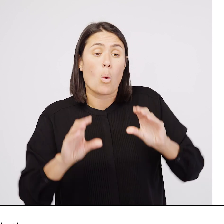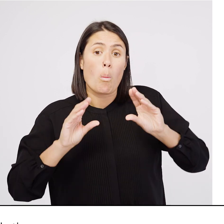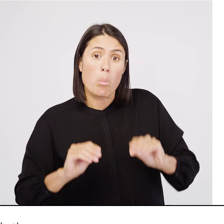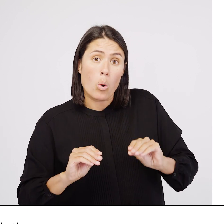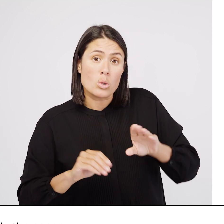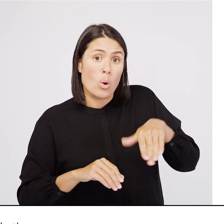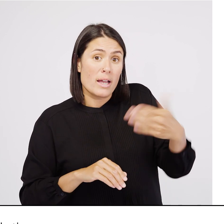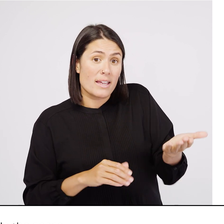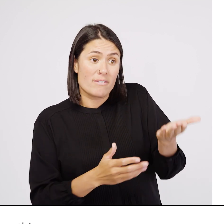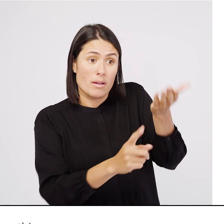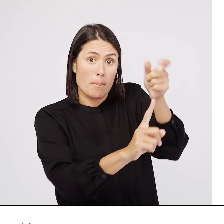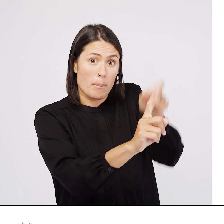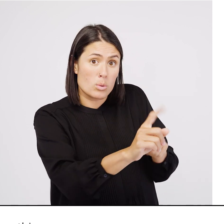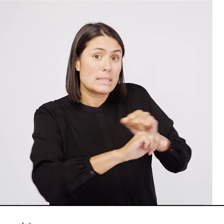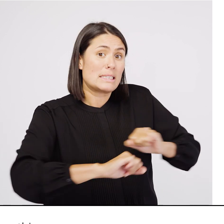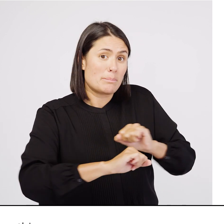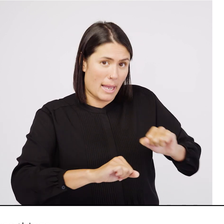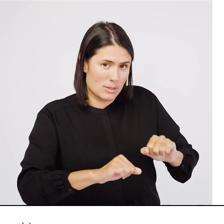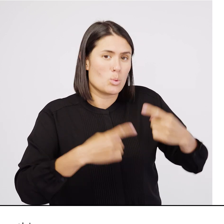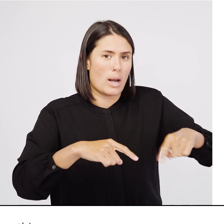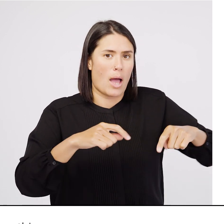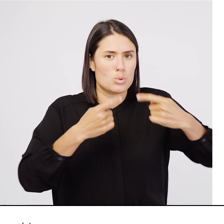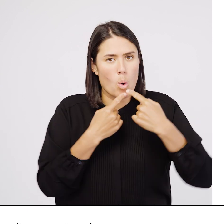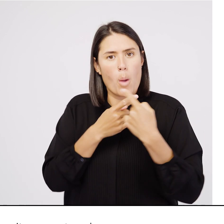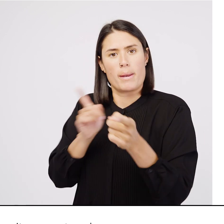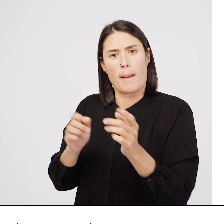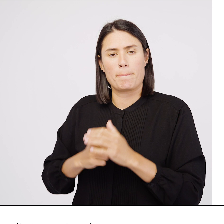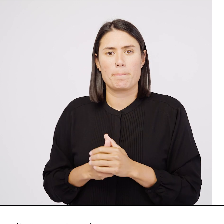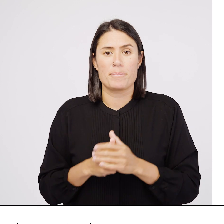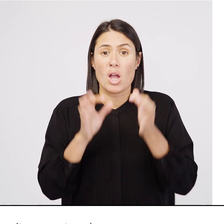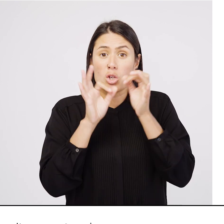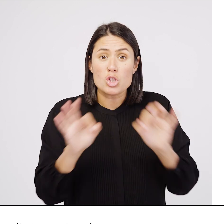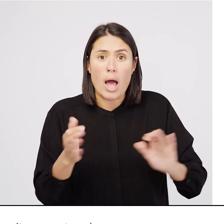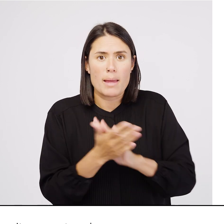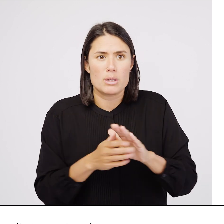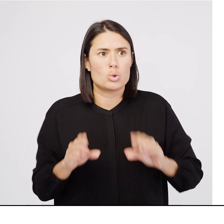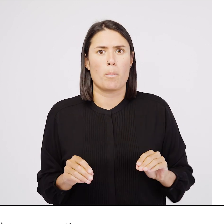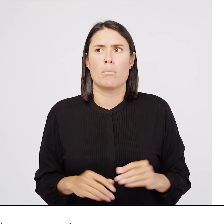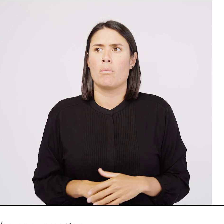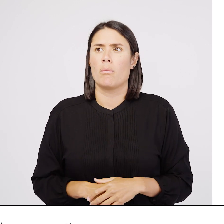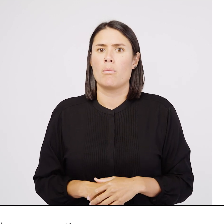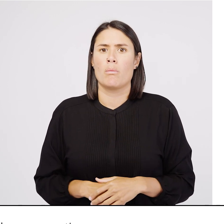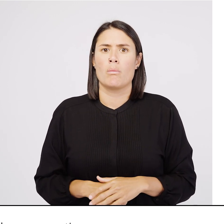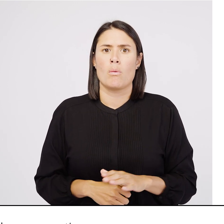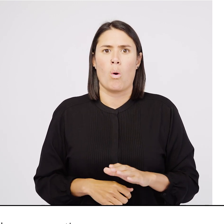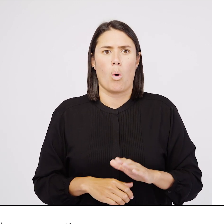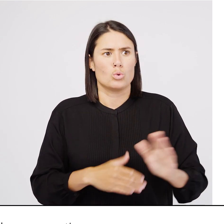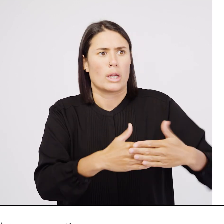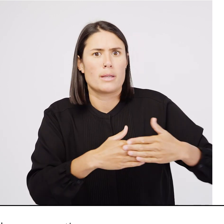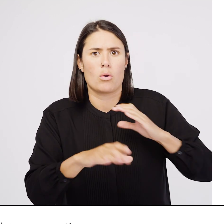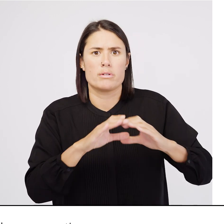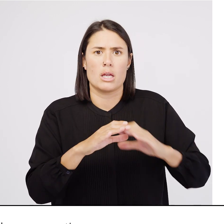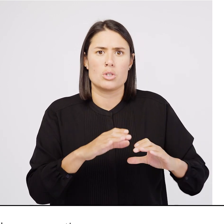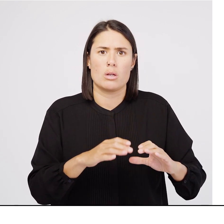will give people the space for all of these things. The use of silence doesn't mean stopping or shutting